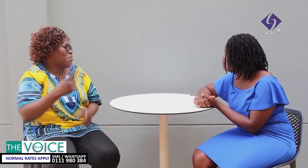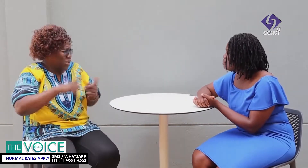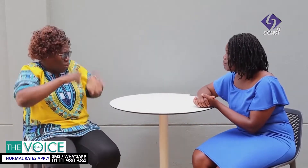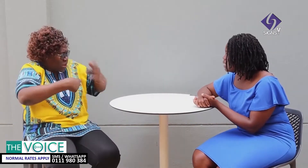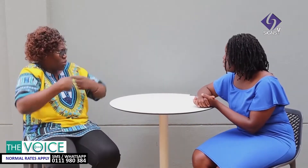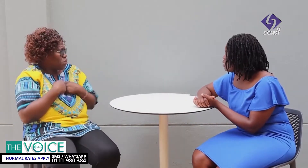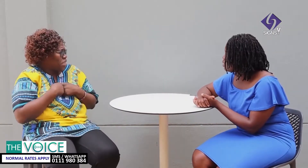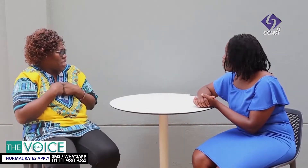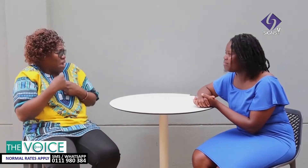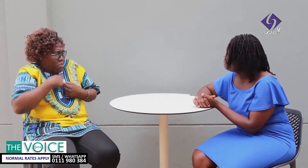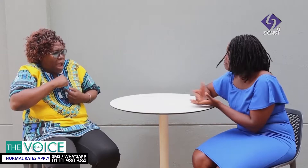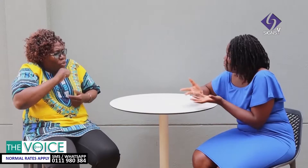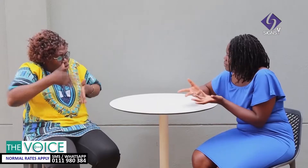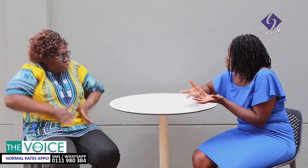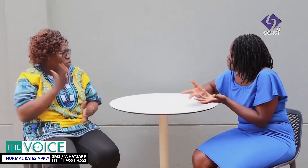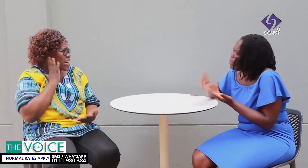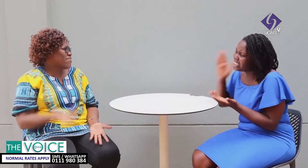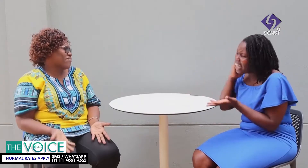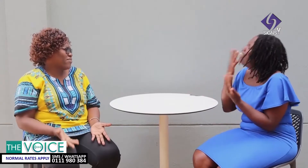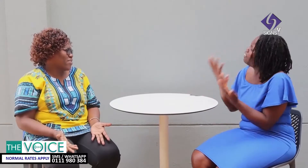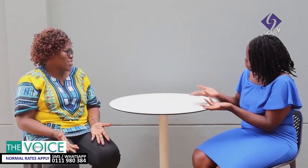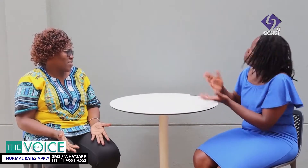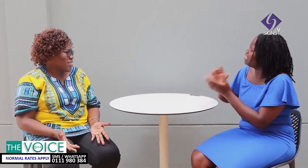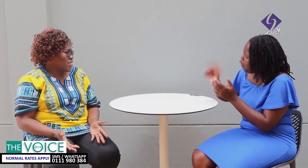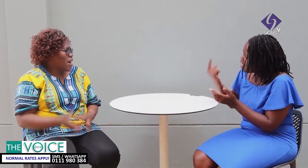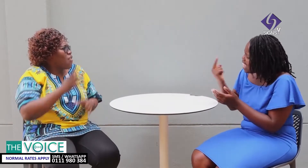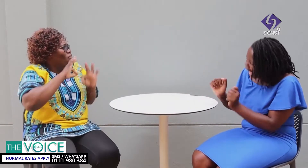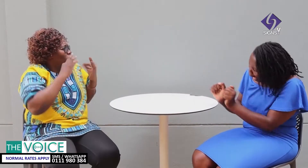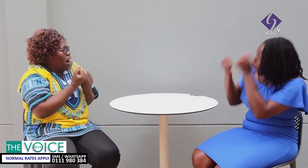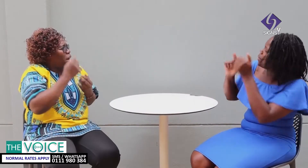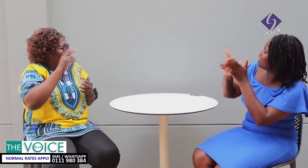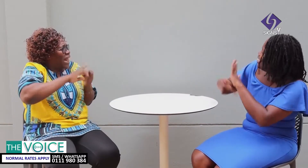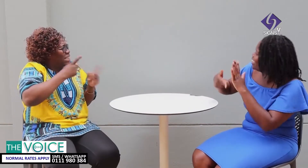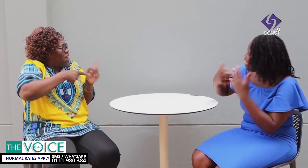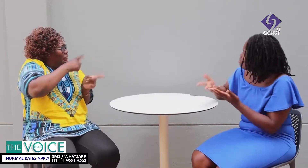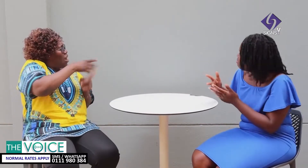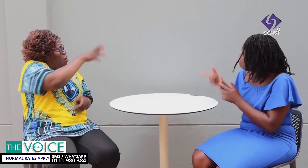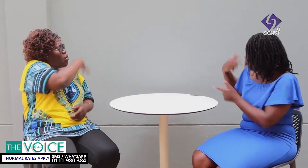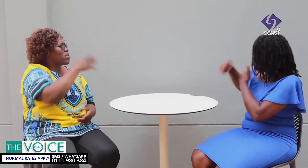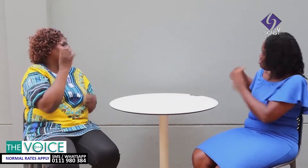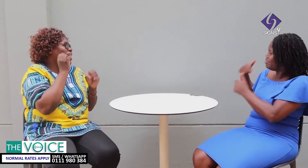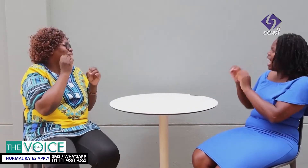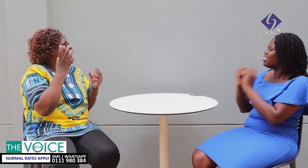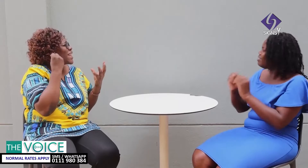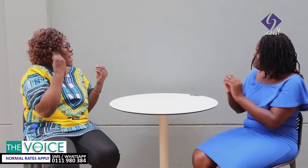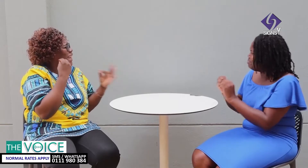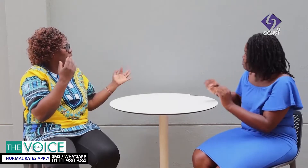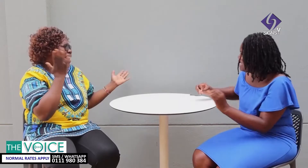actually say the name. My name is Paul. He was actually shocked to hear my child could speak. So they thought you'd get a